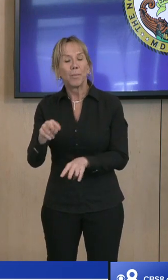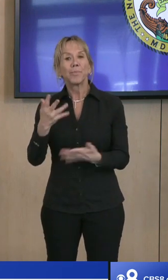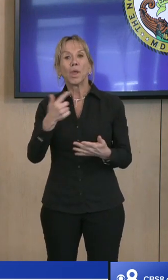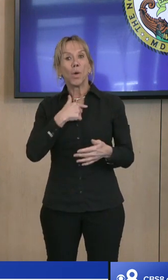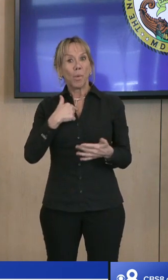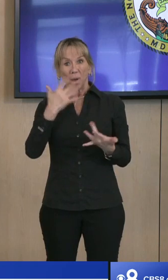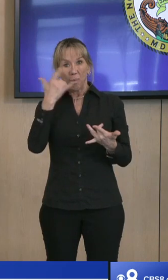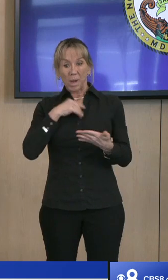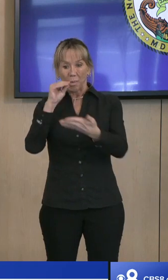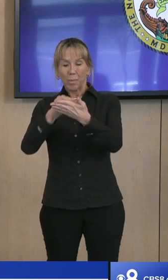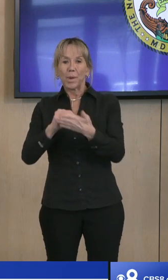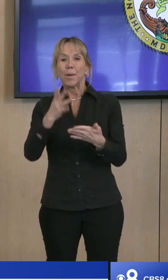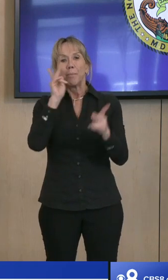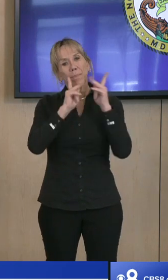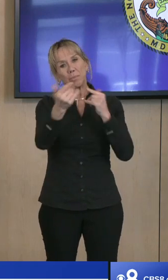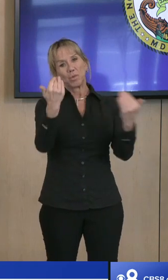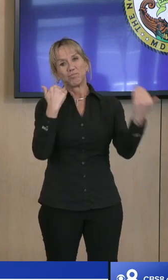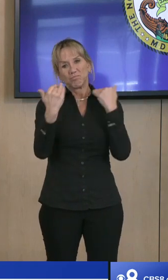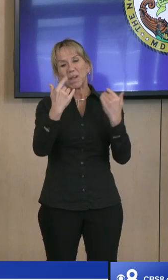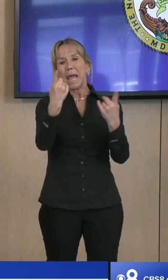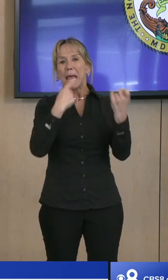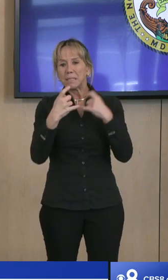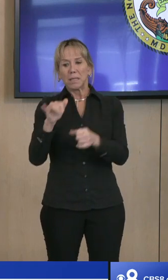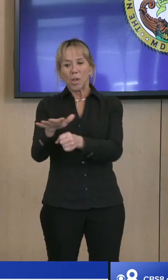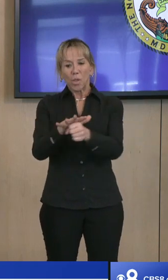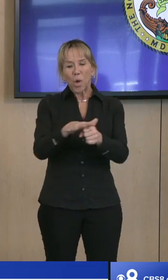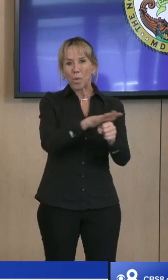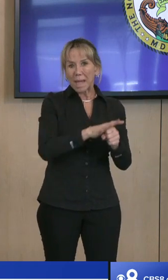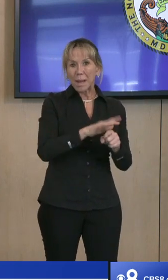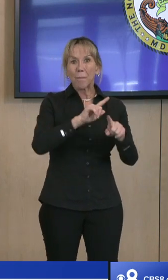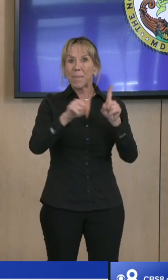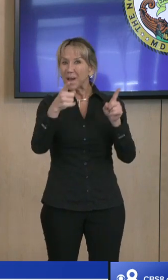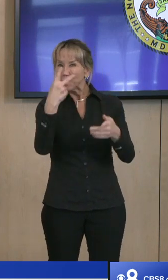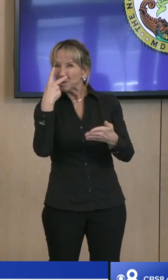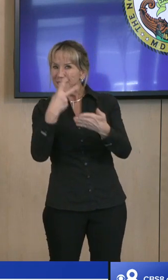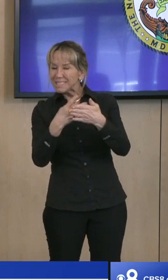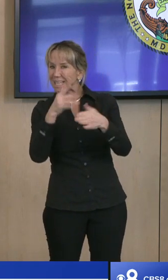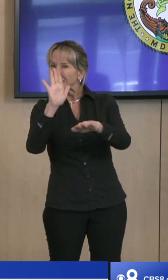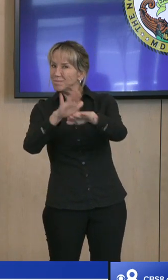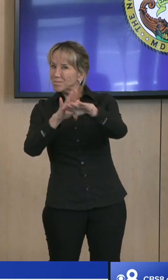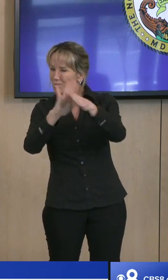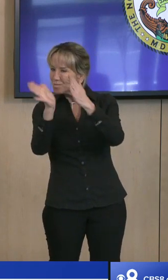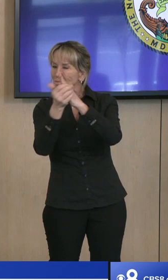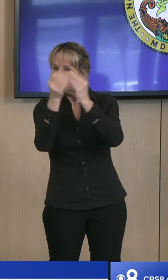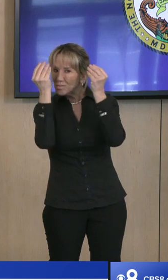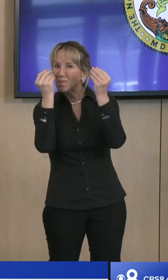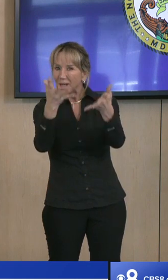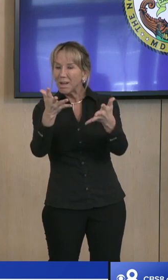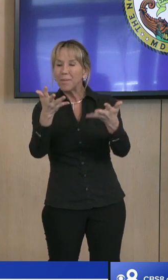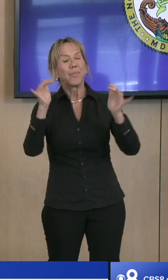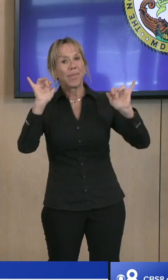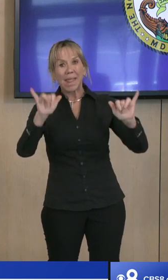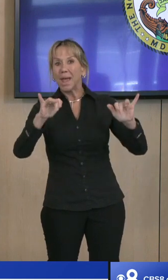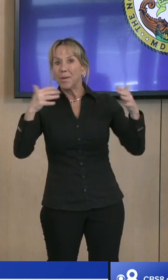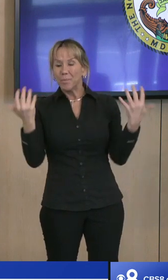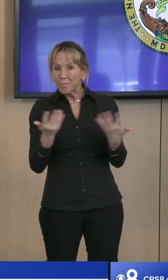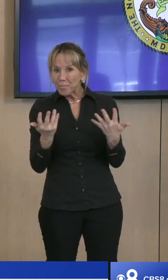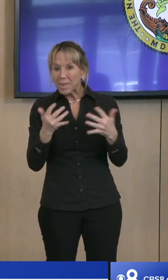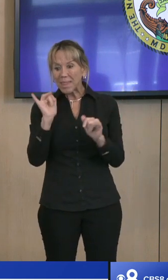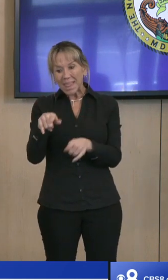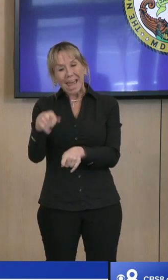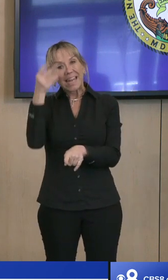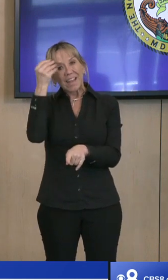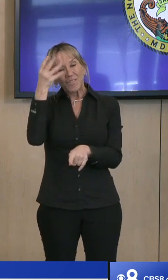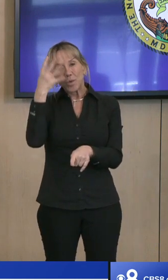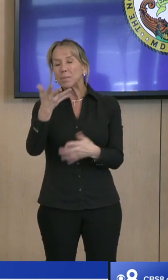wanted to know cases by location, but there's a big star by that, a big caveat that really the information